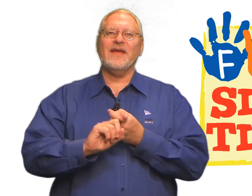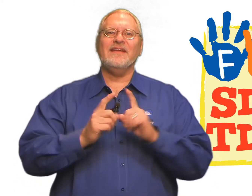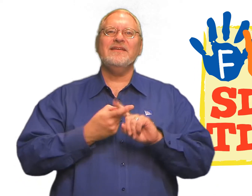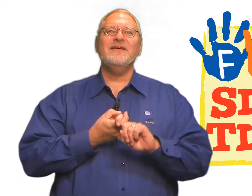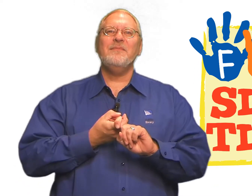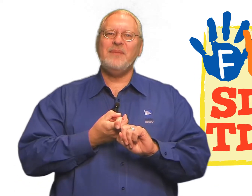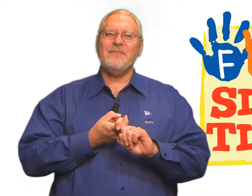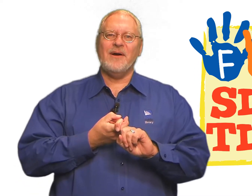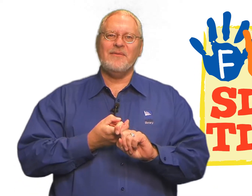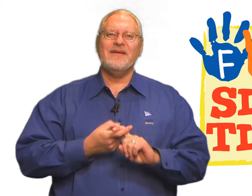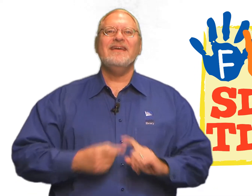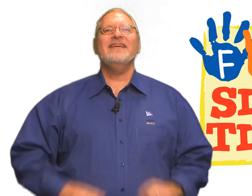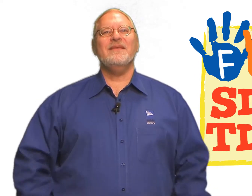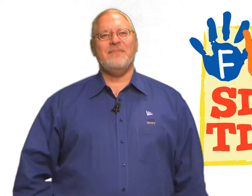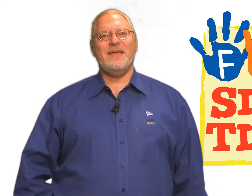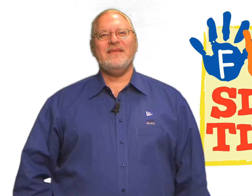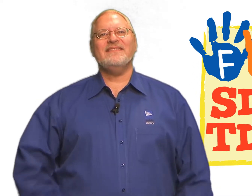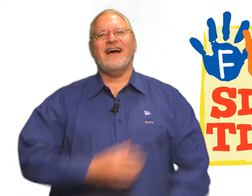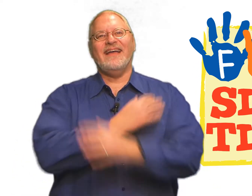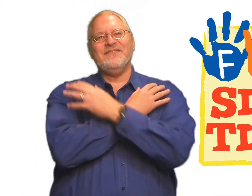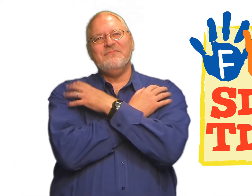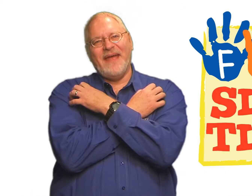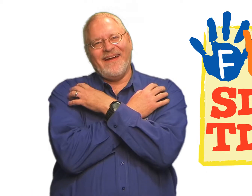friend, Bebo, the baby signs bear.